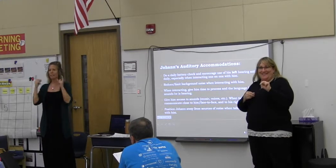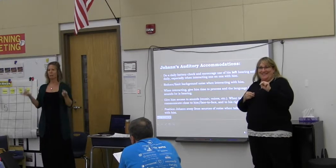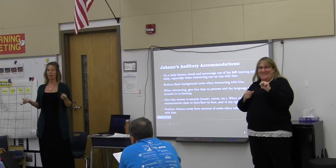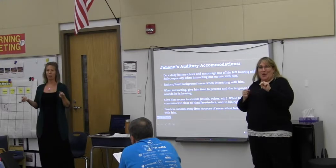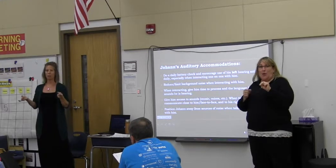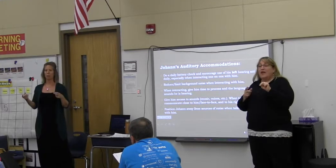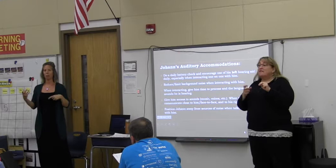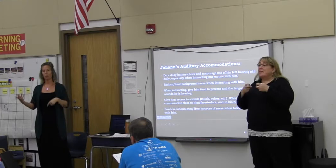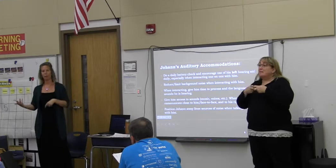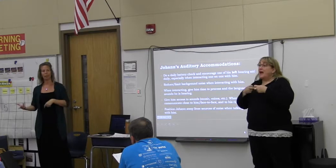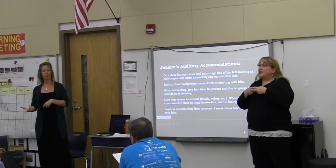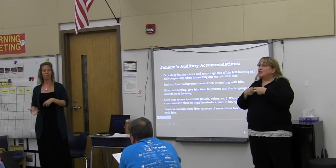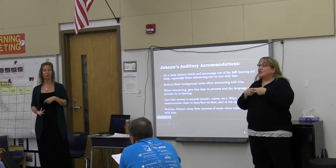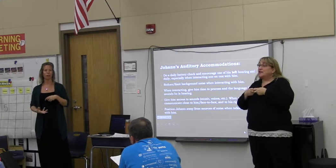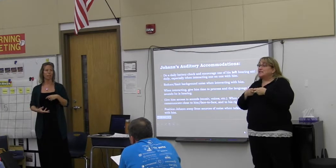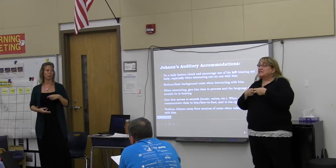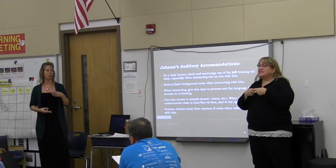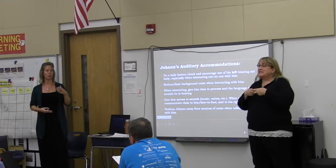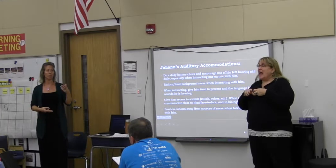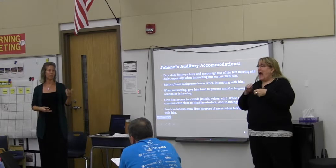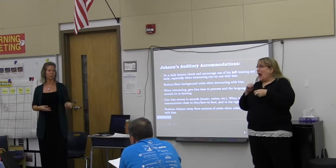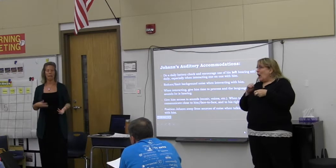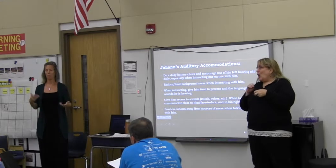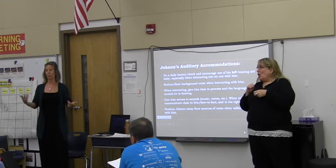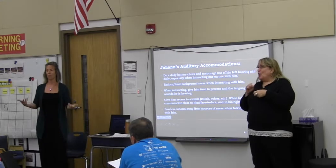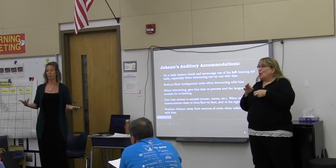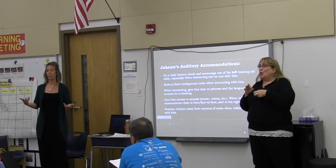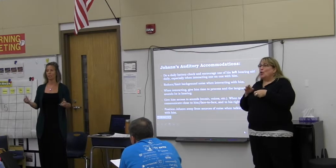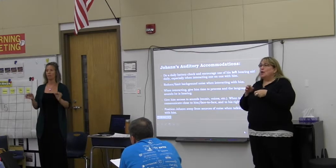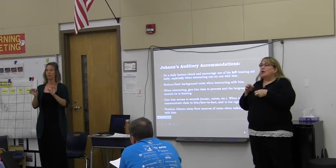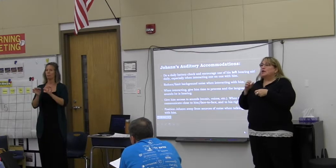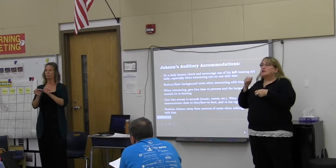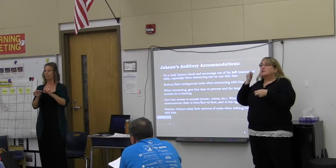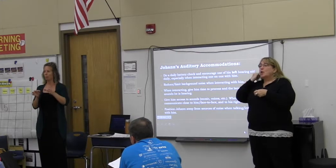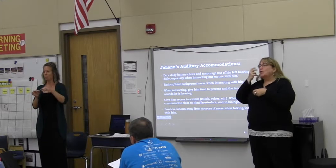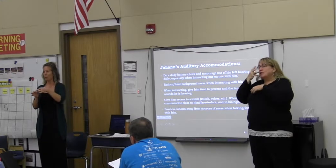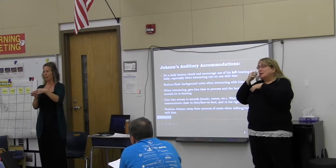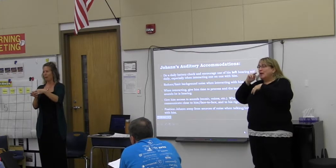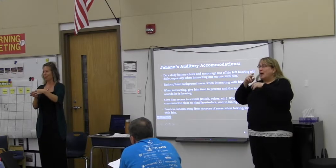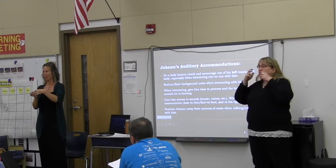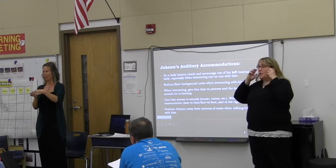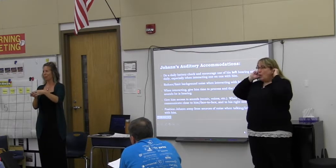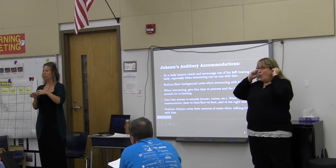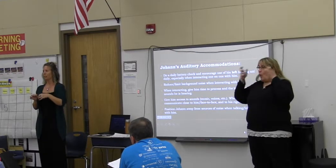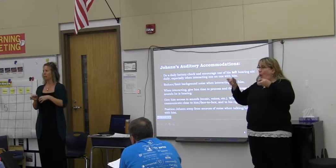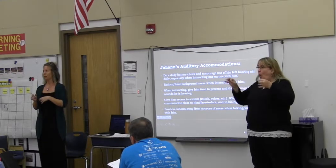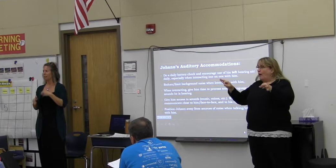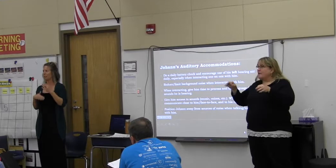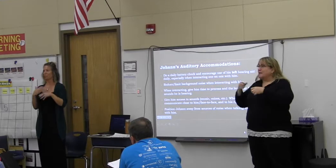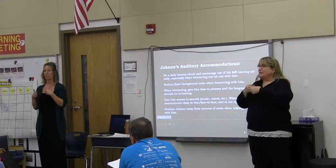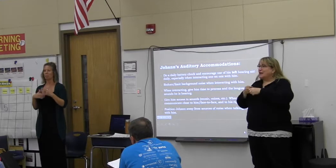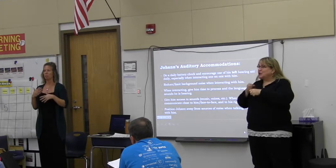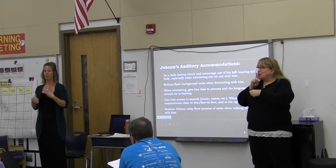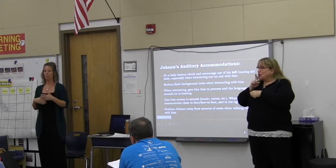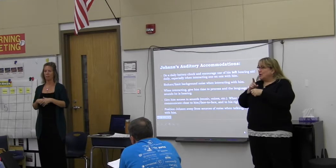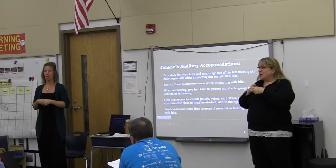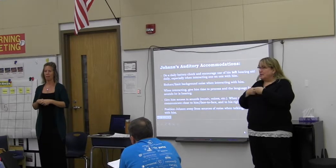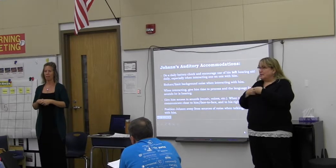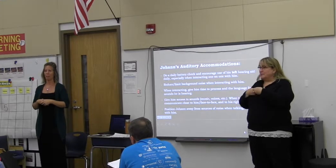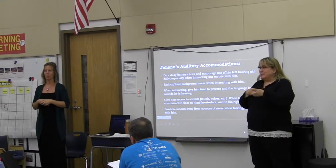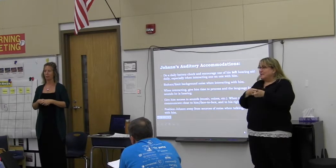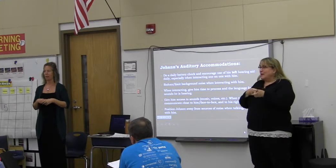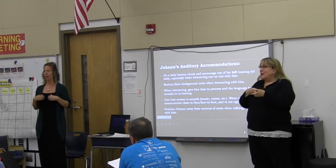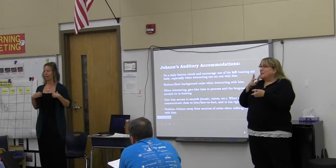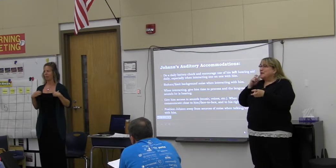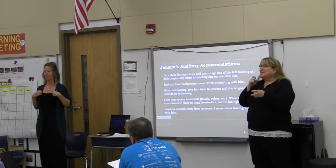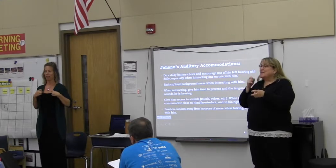ever taking them out for a break, or if they happen to fall asleep, please open up that battery door because otherwise it's just going to be draining the battery